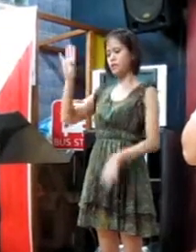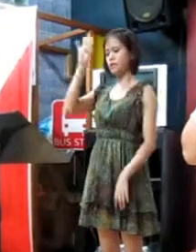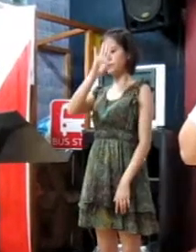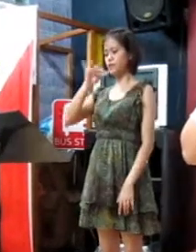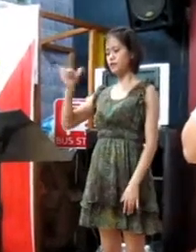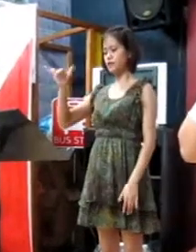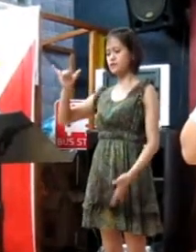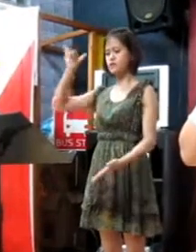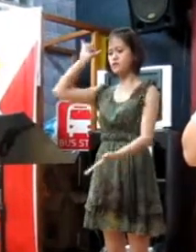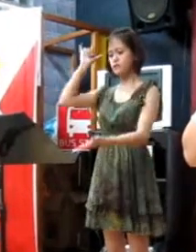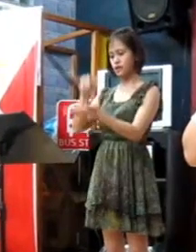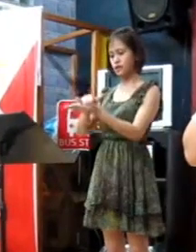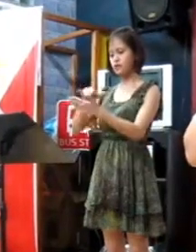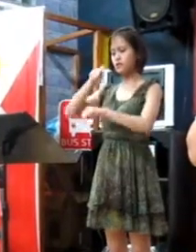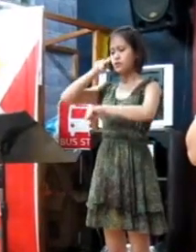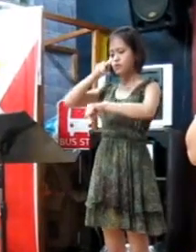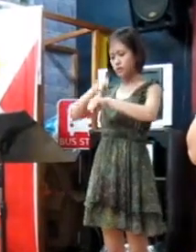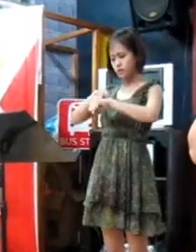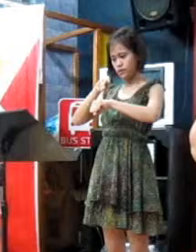time,